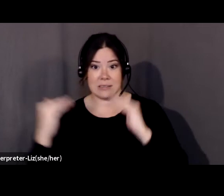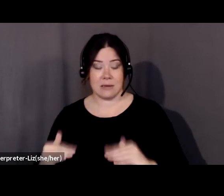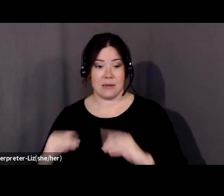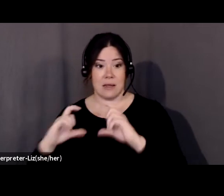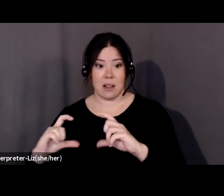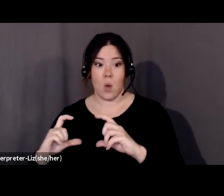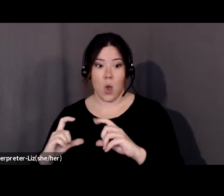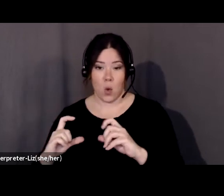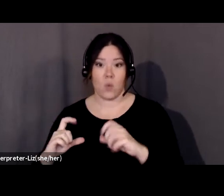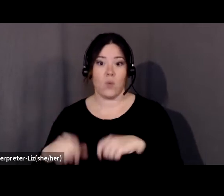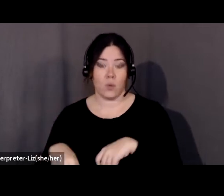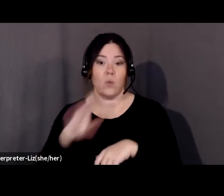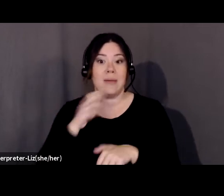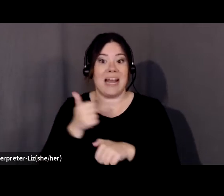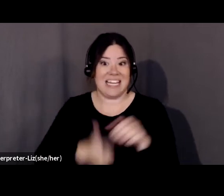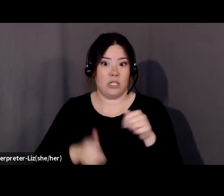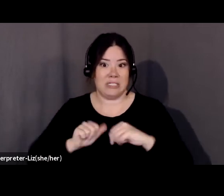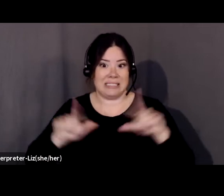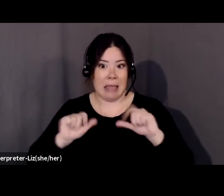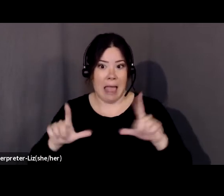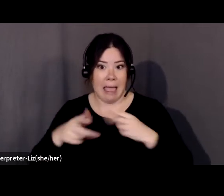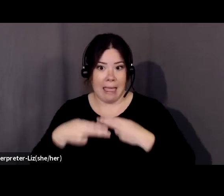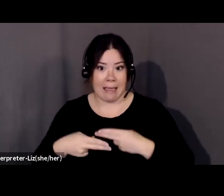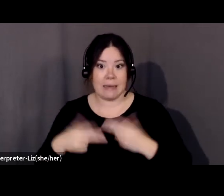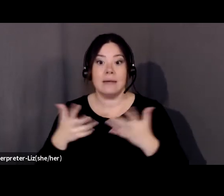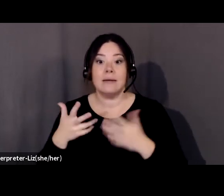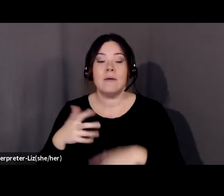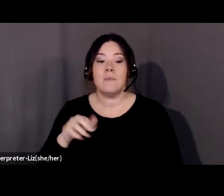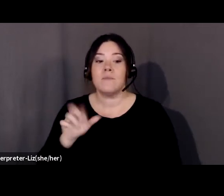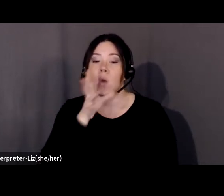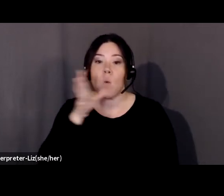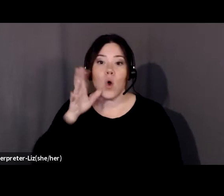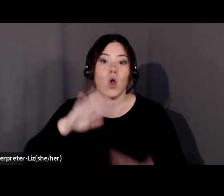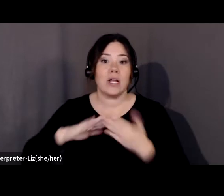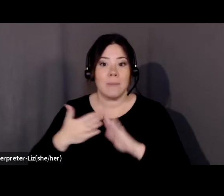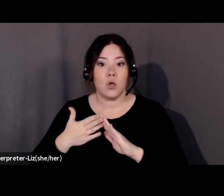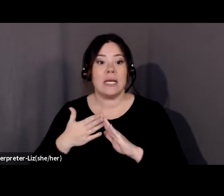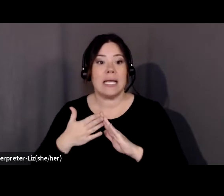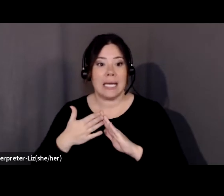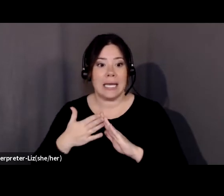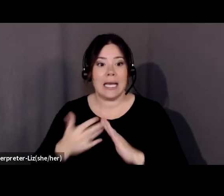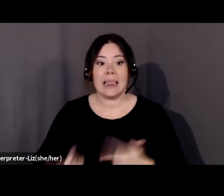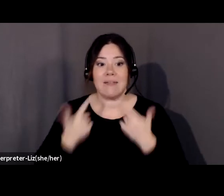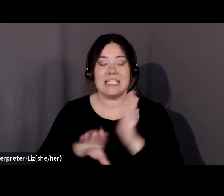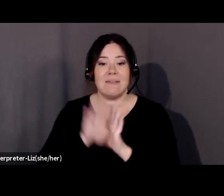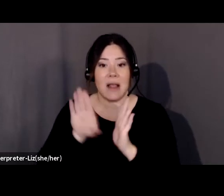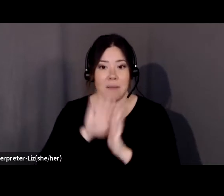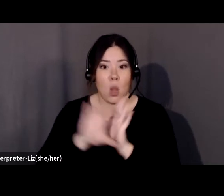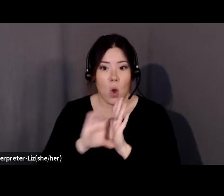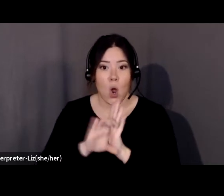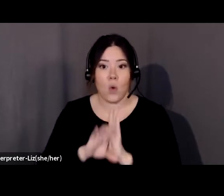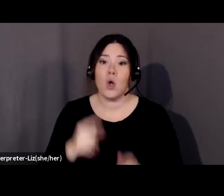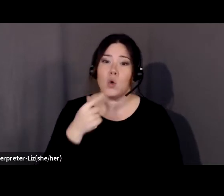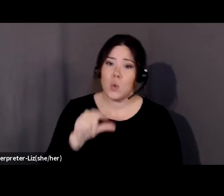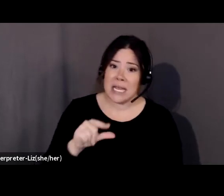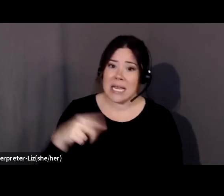on each of the content slides, is the Rural Community Living Development logo with a green and purple house with